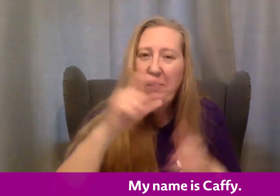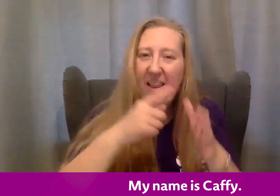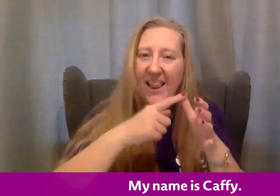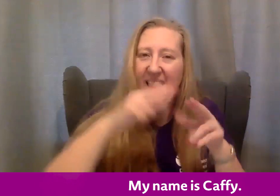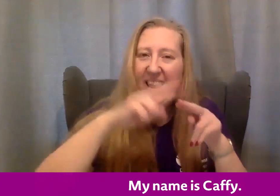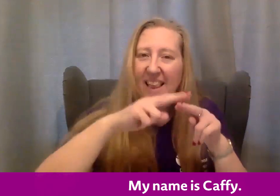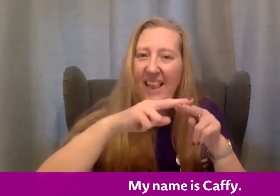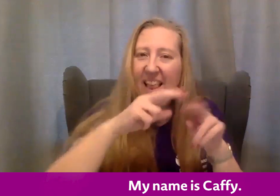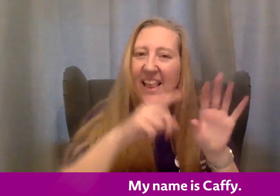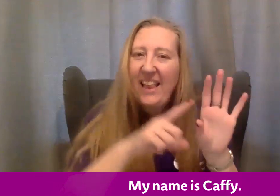My name is Cathy.